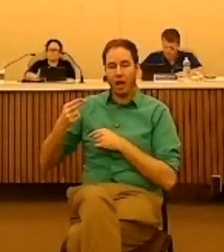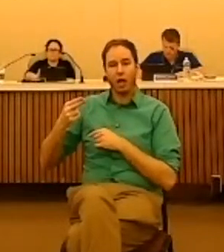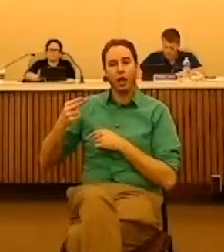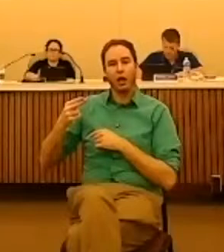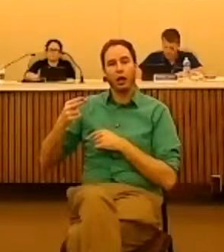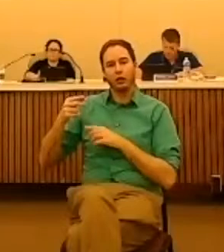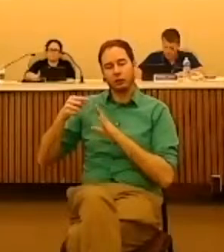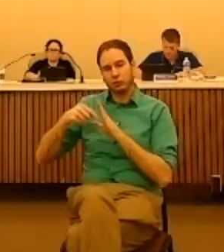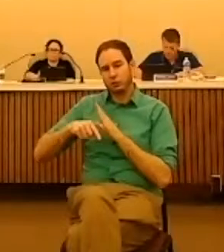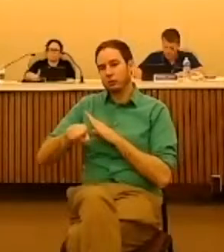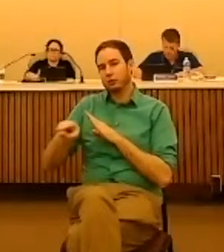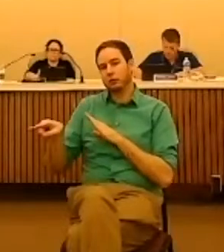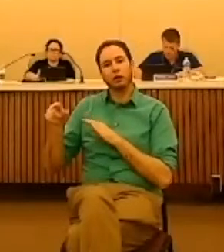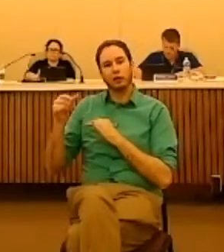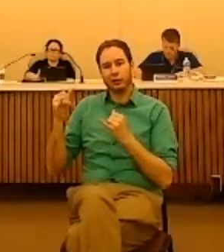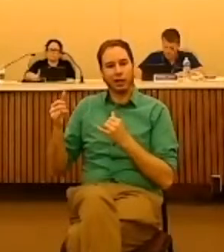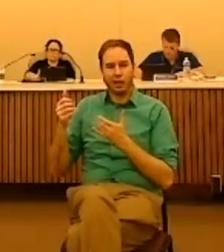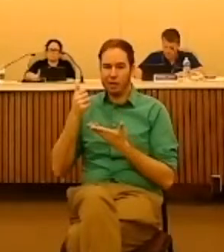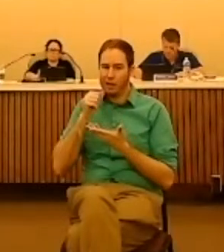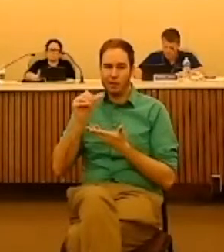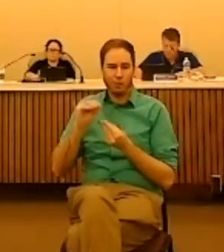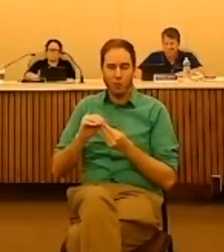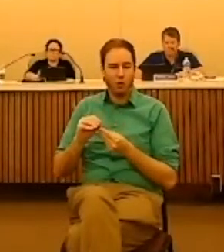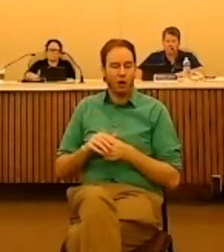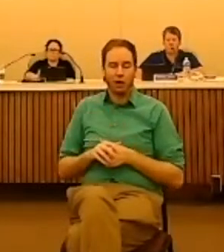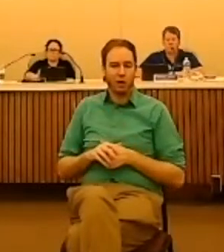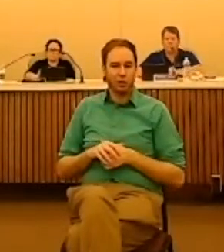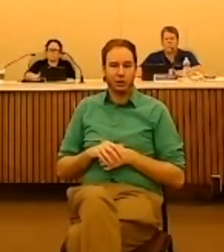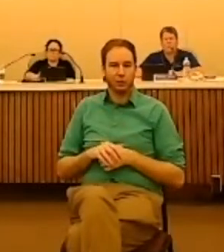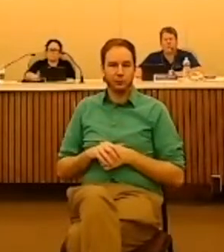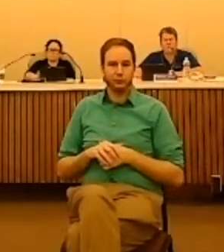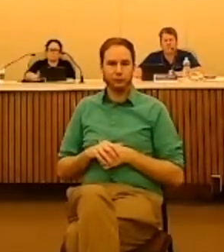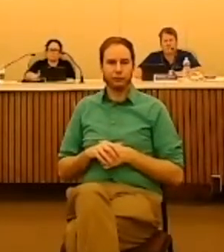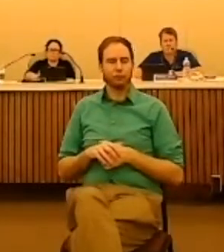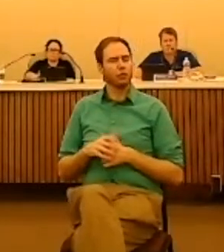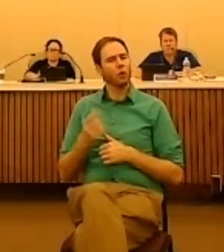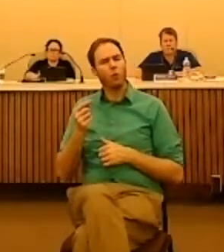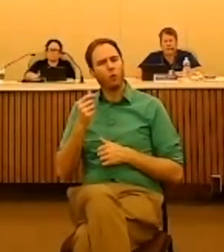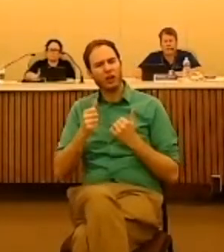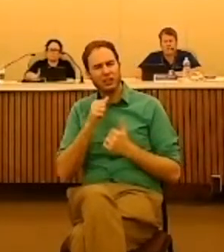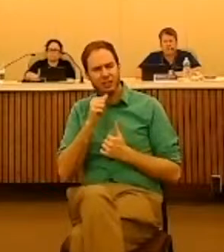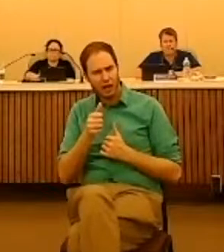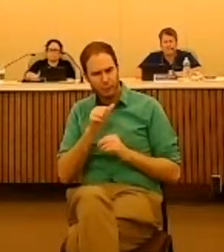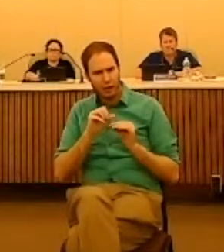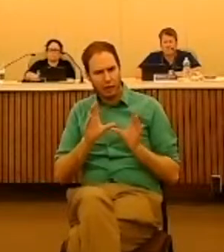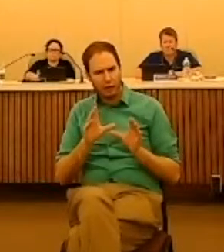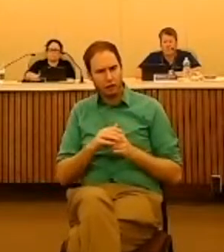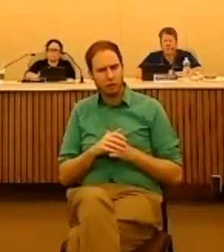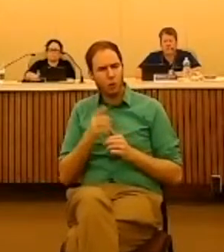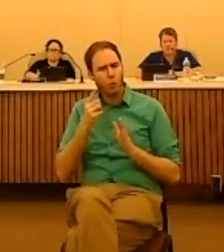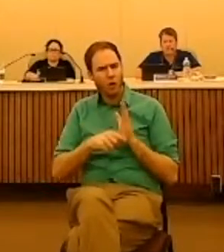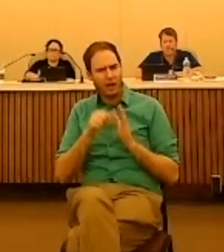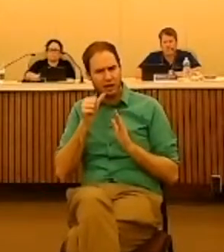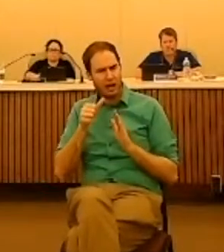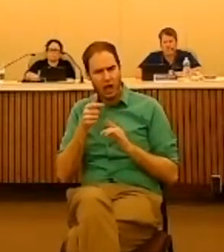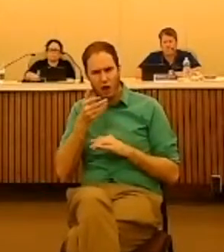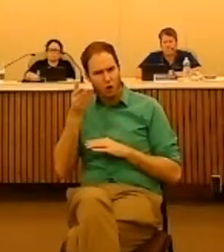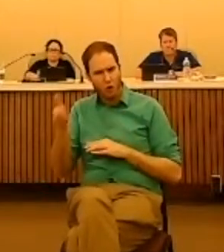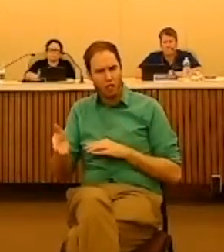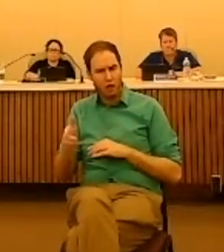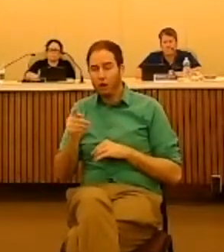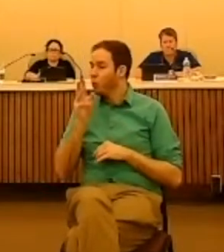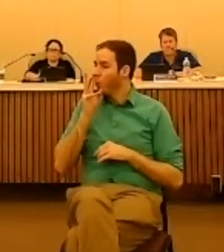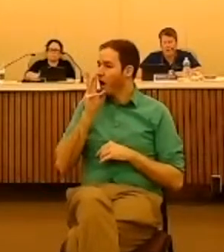underneath the bridge on Lehigh. It doesn't do that anymore. What doesn't go there? Huh? What doesn't go there?